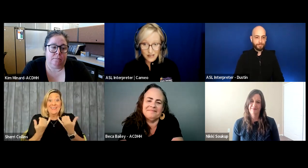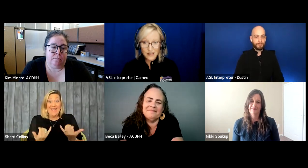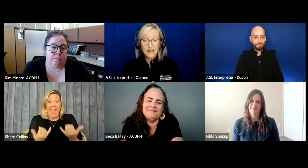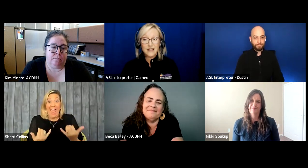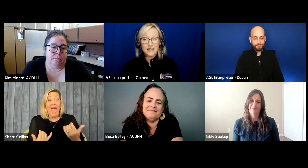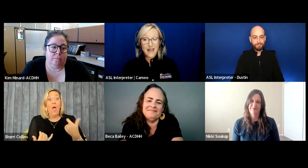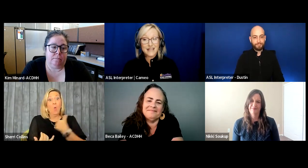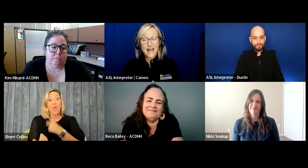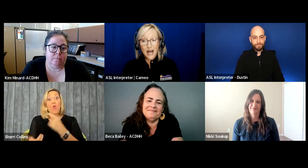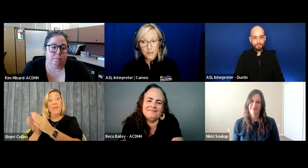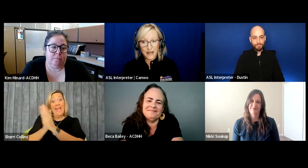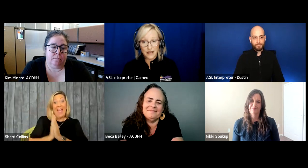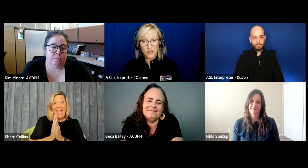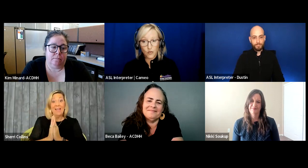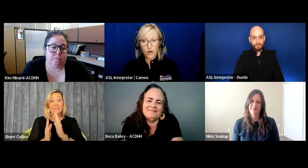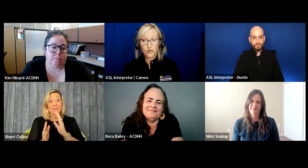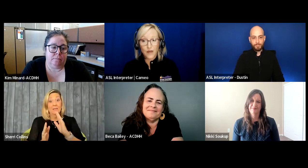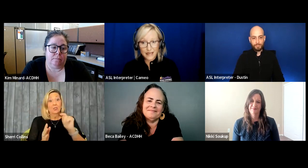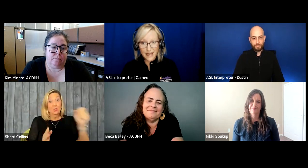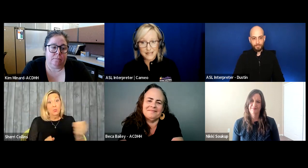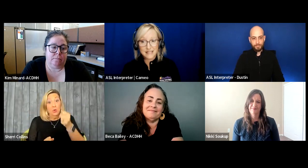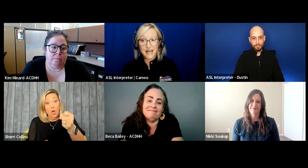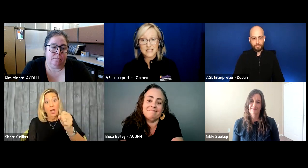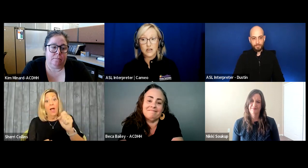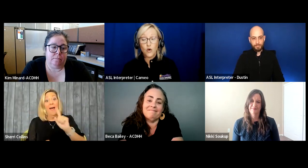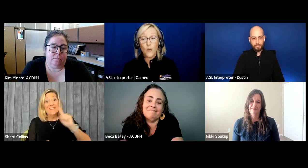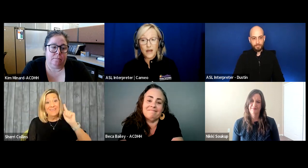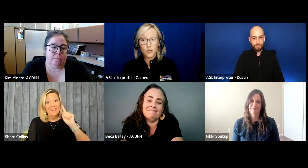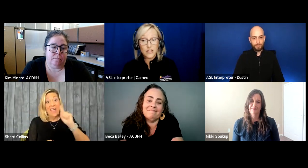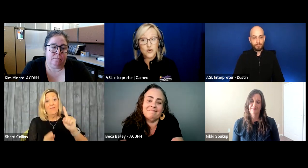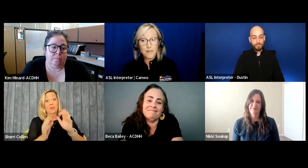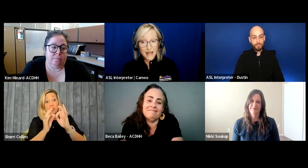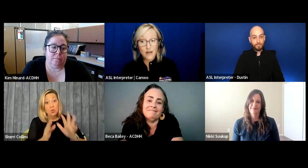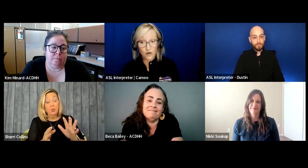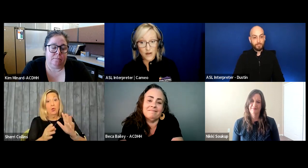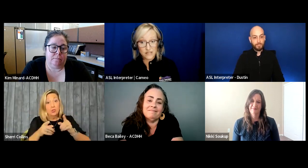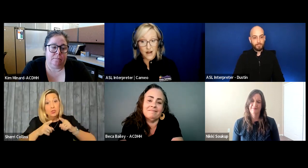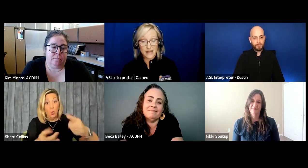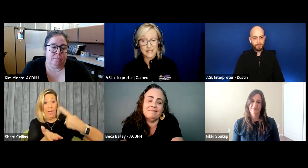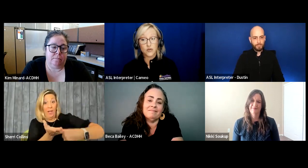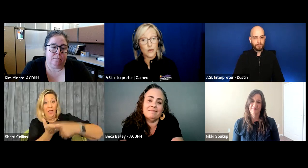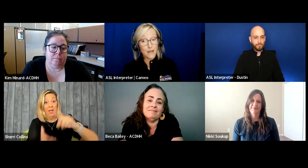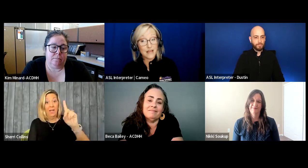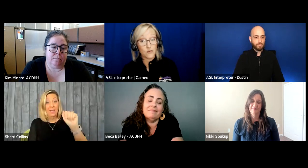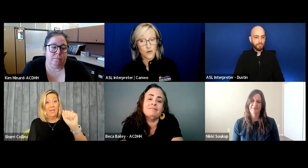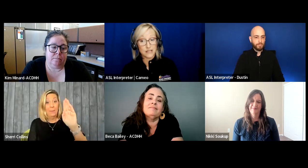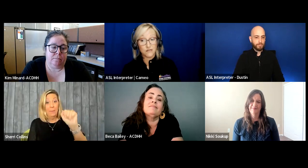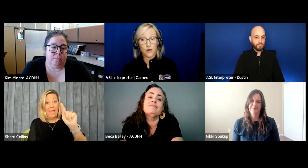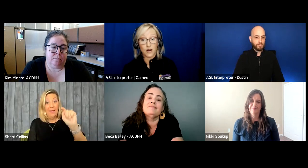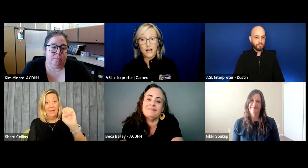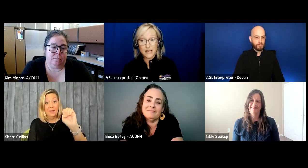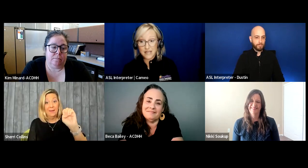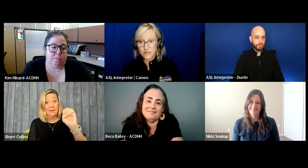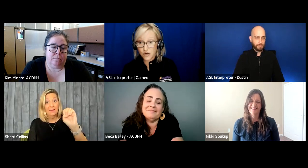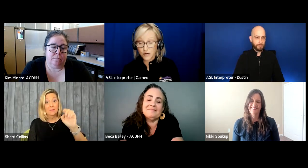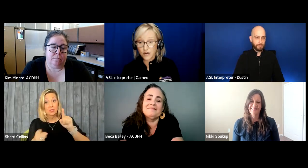center, that is helping the world recognize that when we do make that request for access, or we make that request